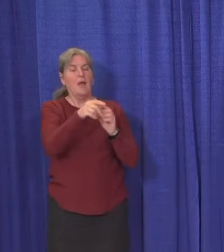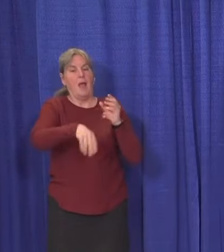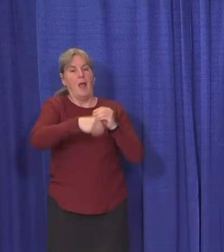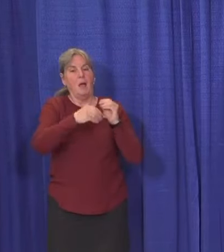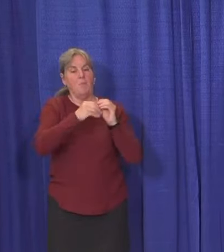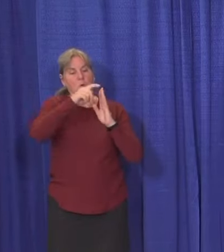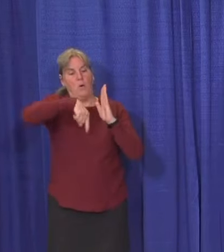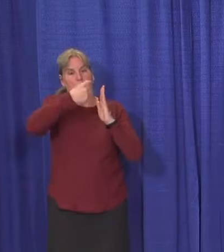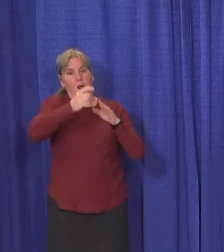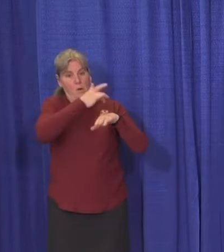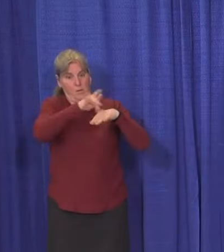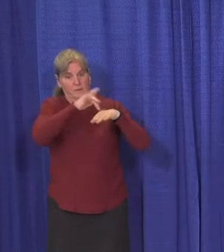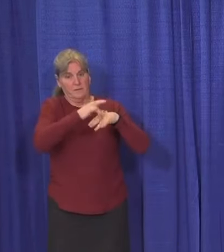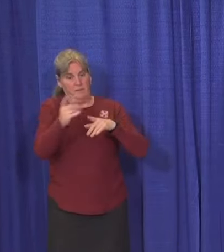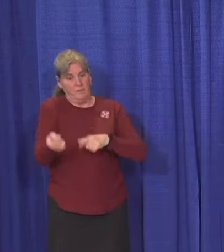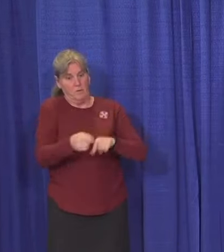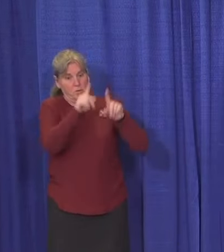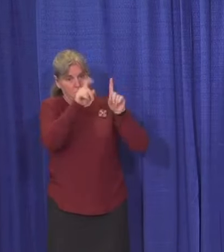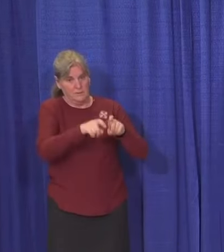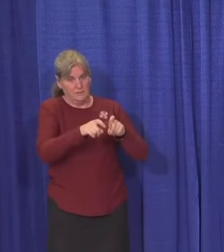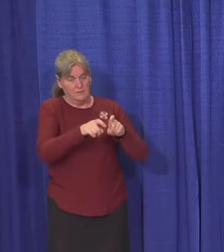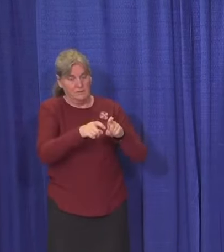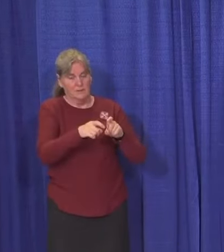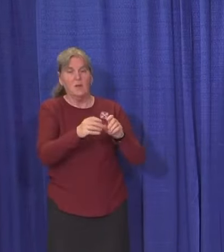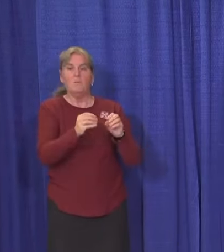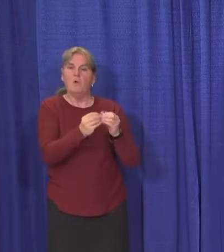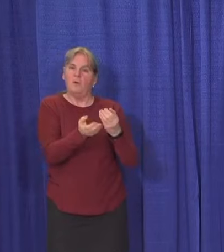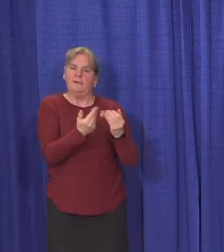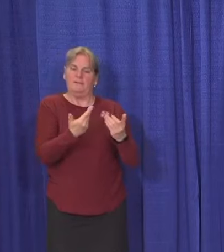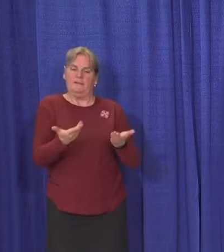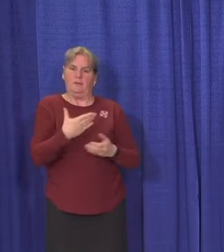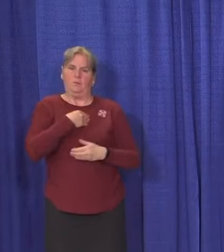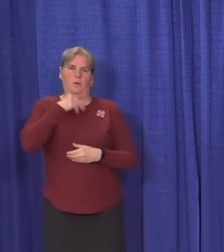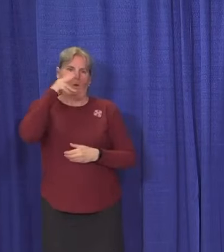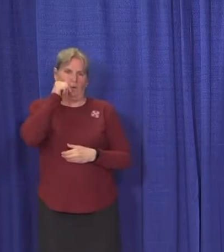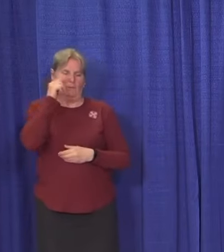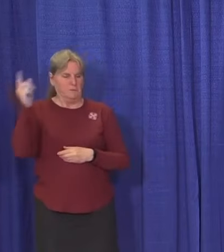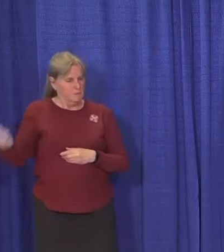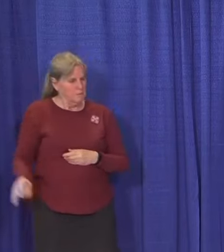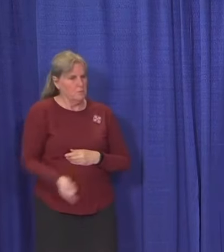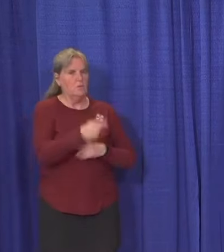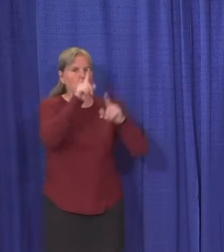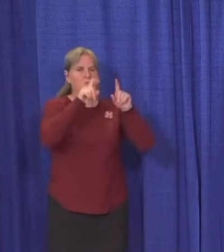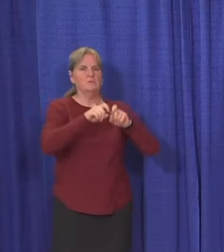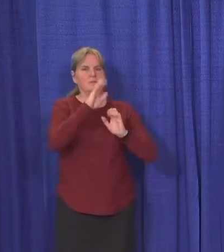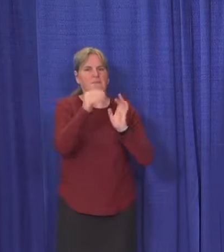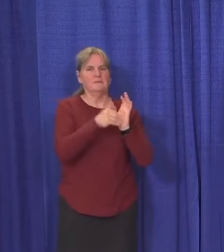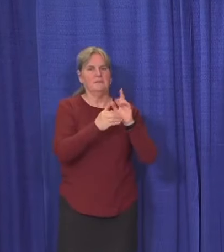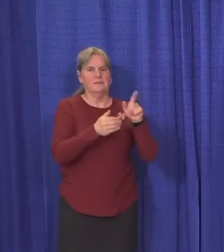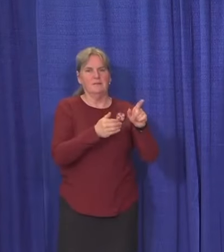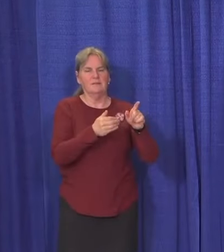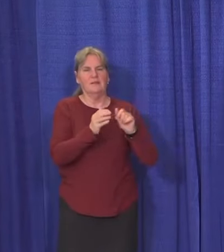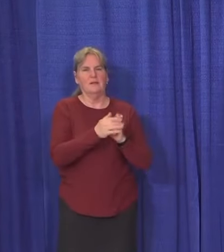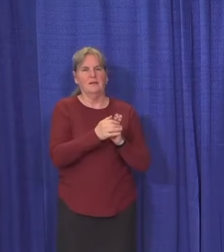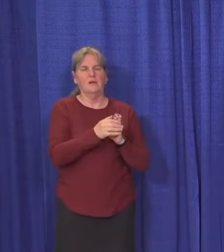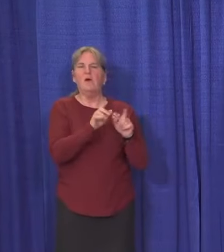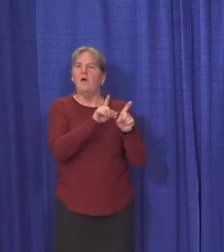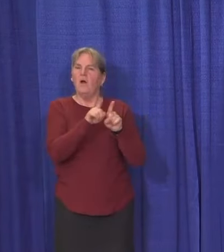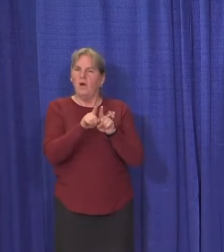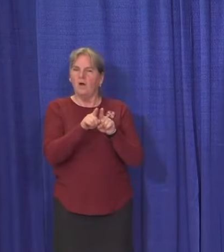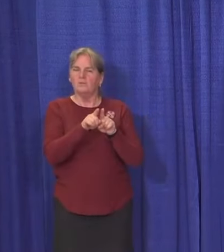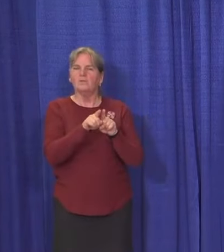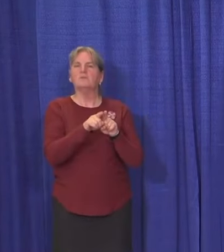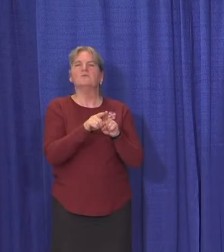a priority to us that people in Whitehorse can easily access CTEC when they need it. And of course, testing is also